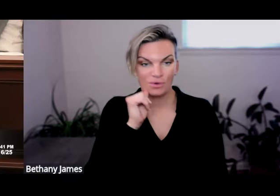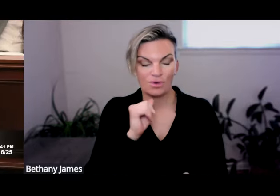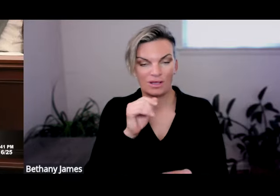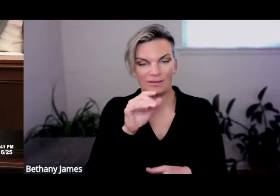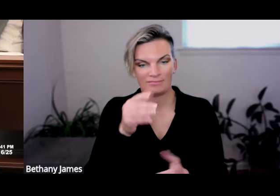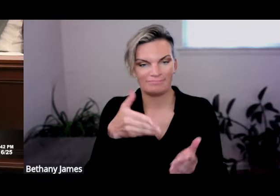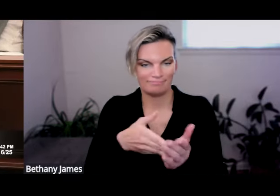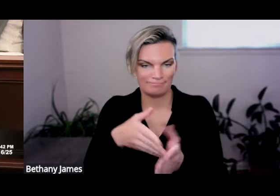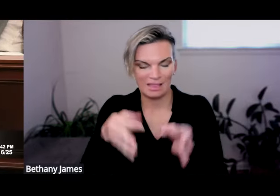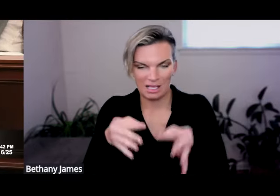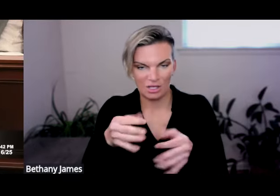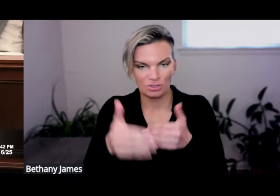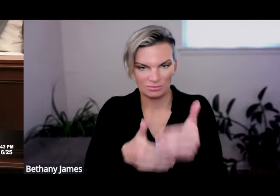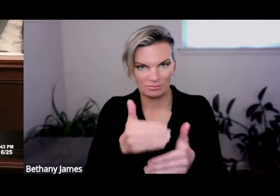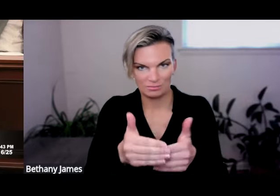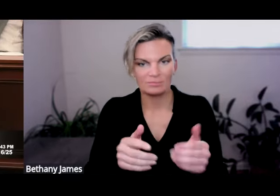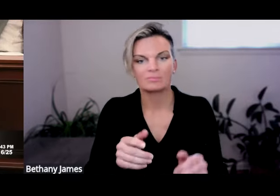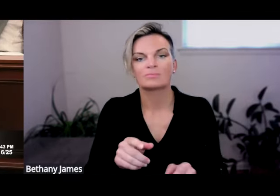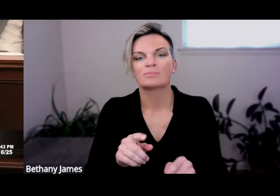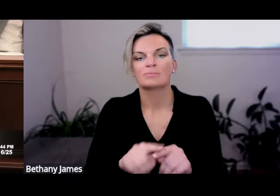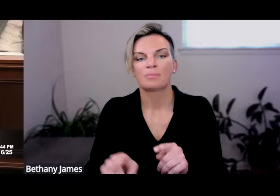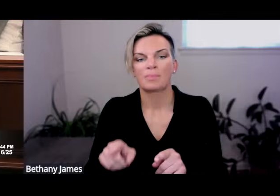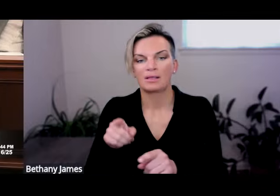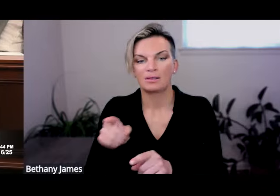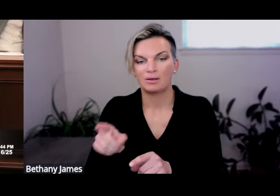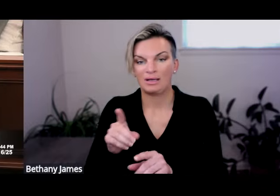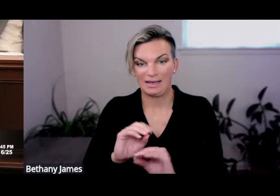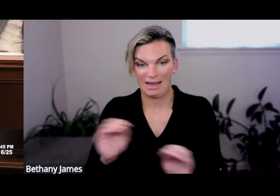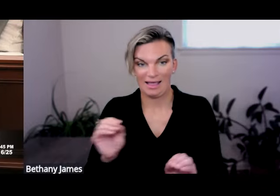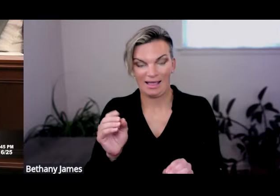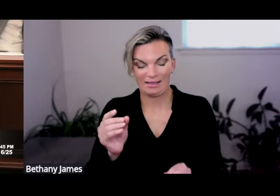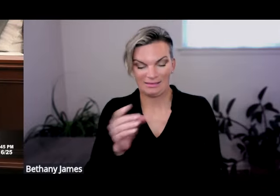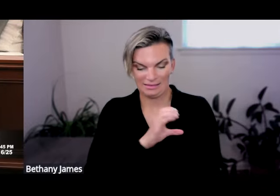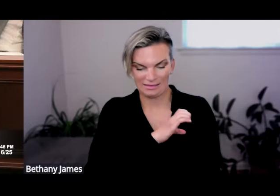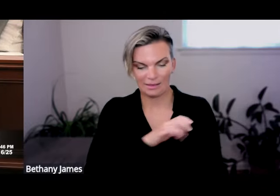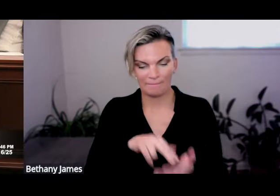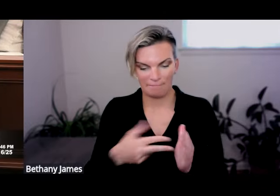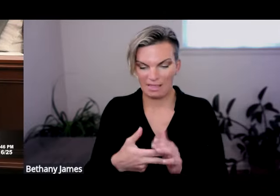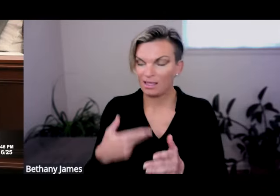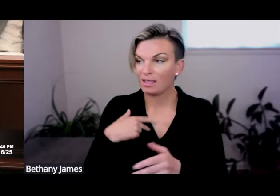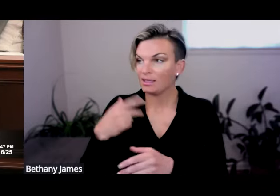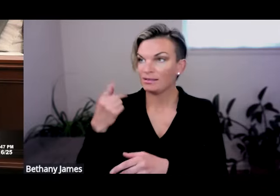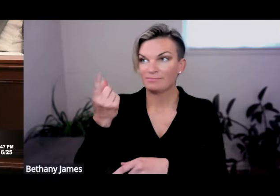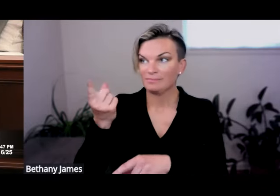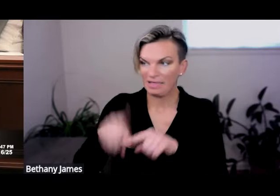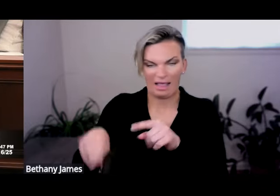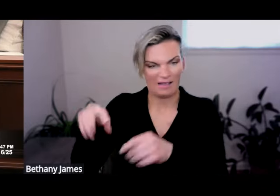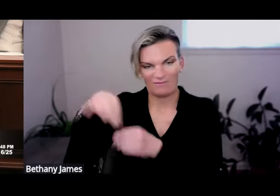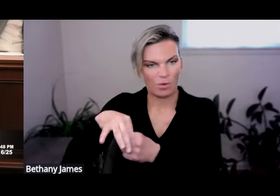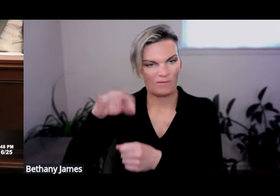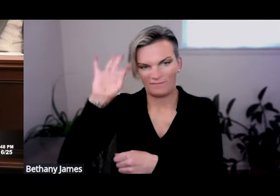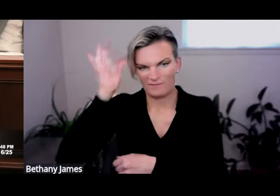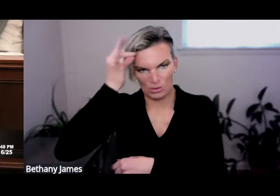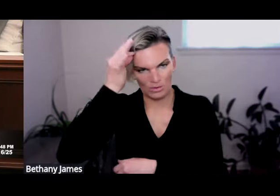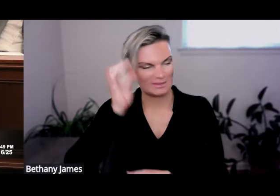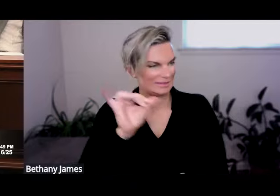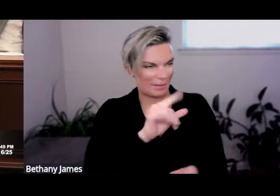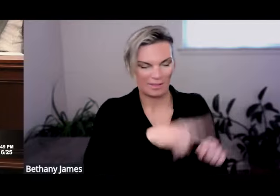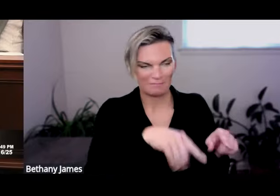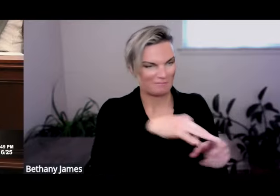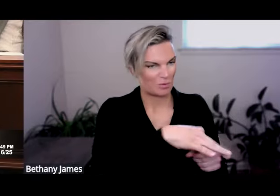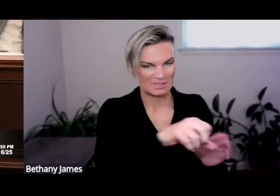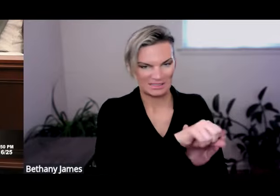to be a non-citizen on federal rolls. That's already, so there's not a different requirement. There's not and in fact, if you look at the